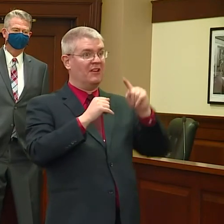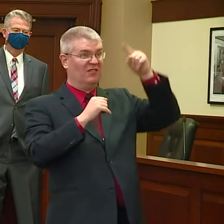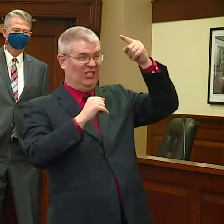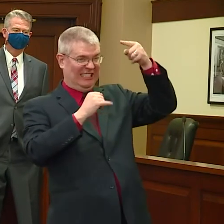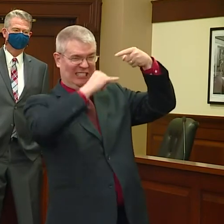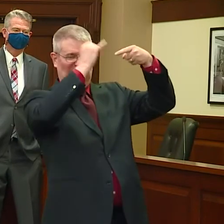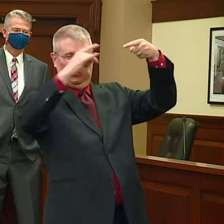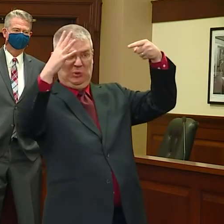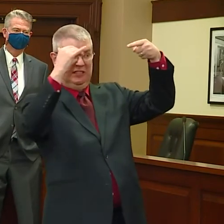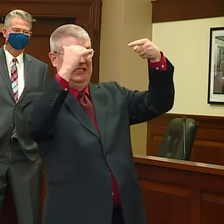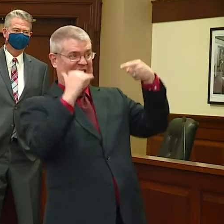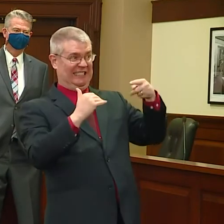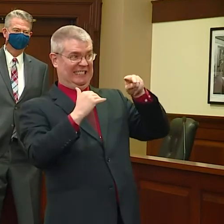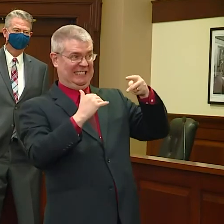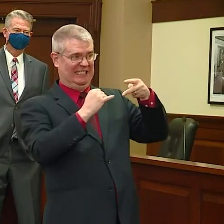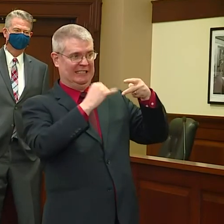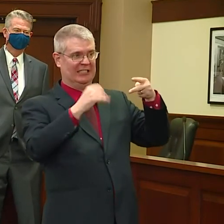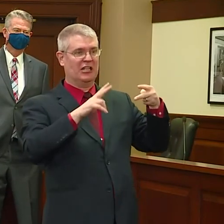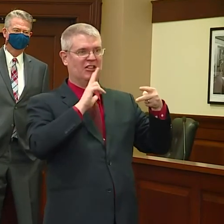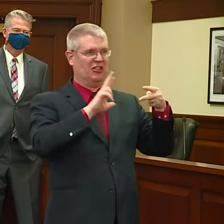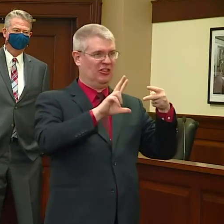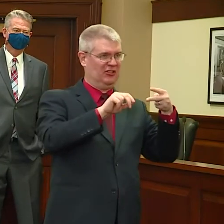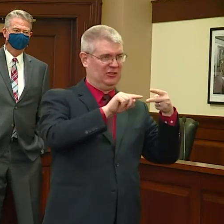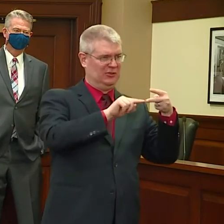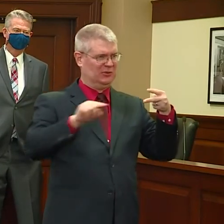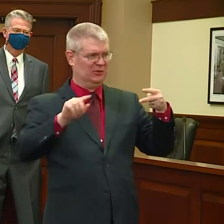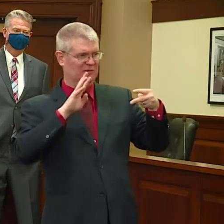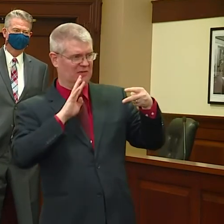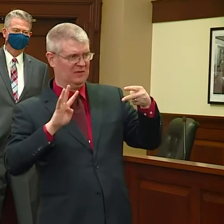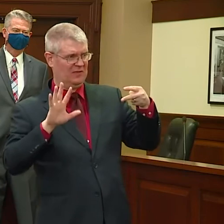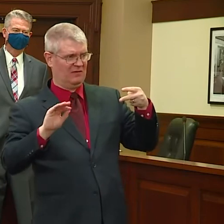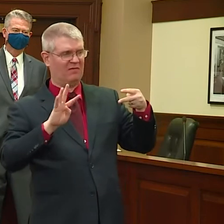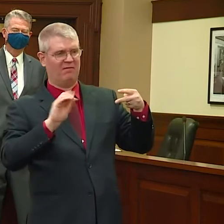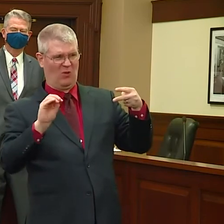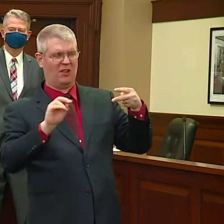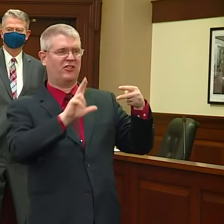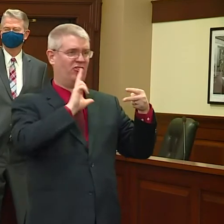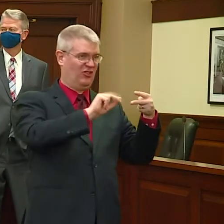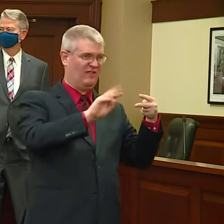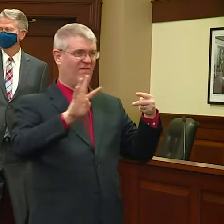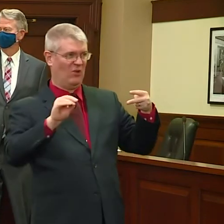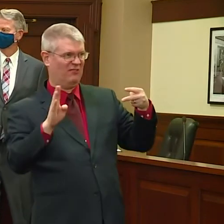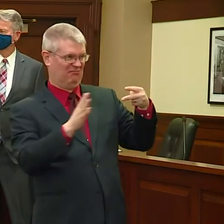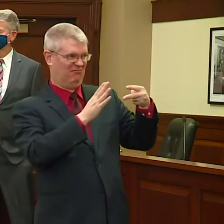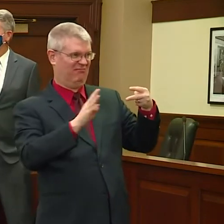the young folk, but we really are seeing that the greatest rise in that population.